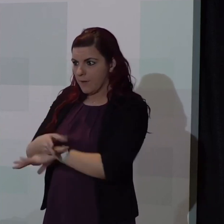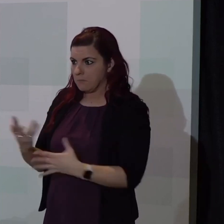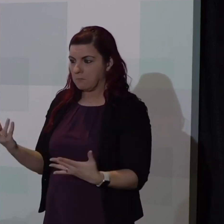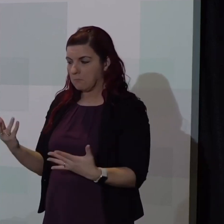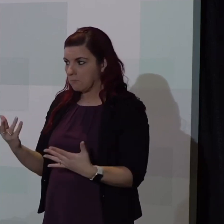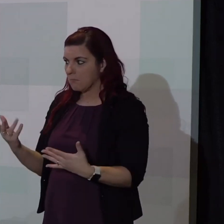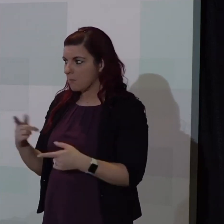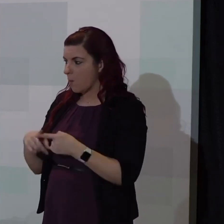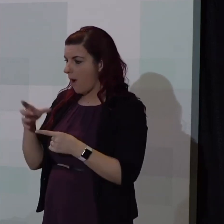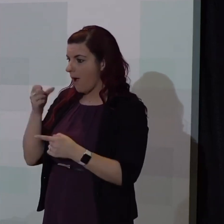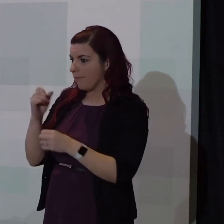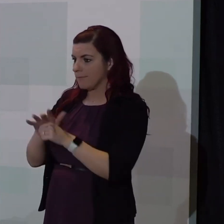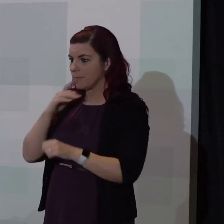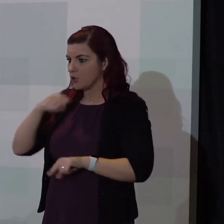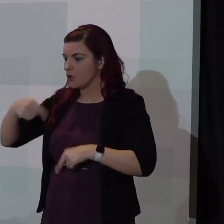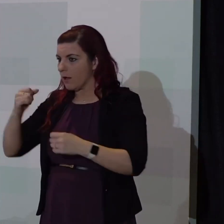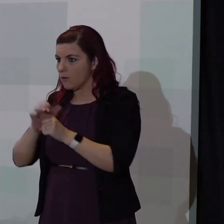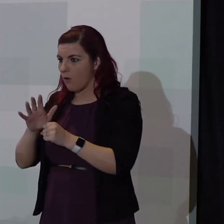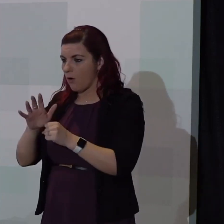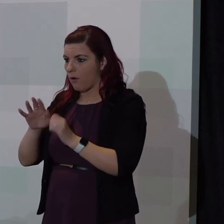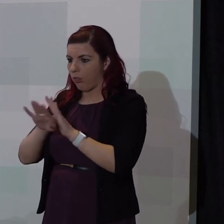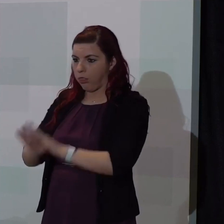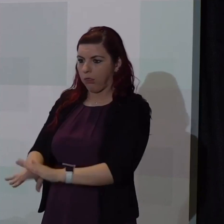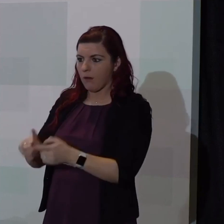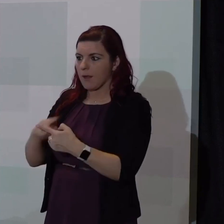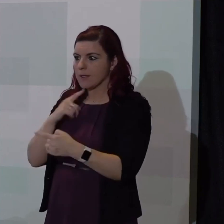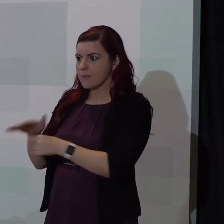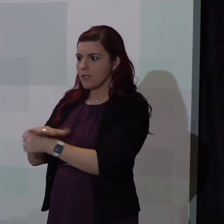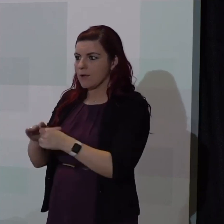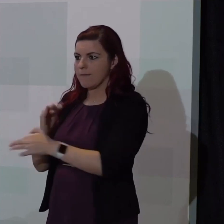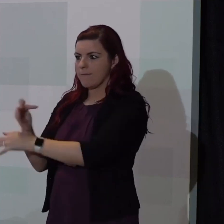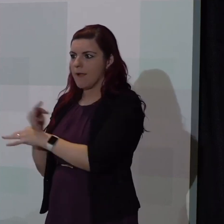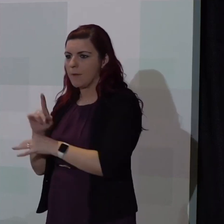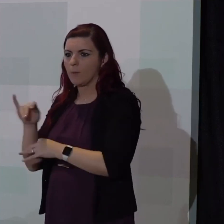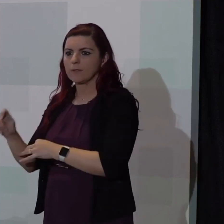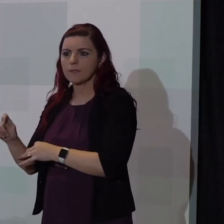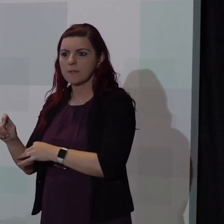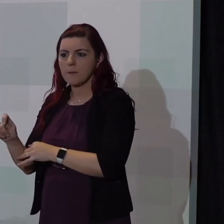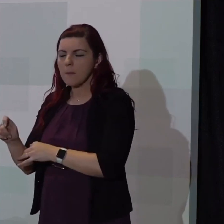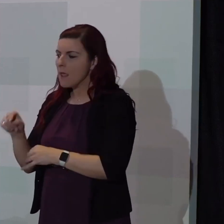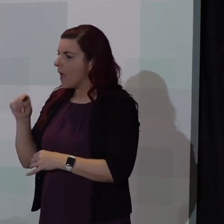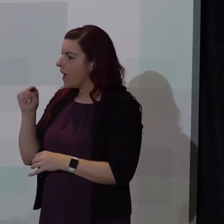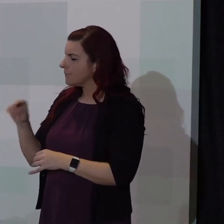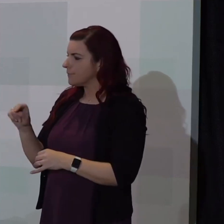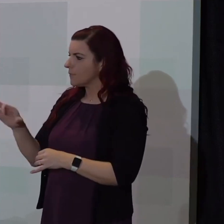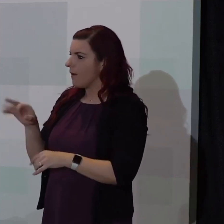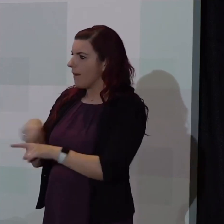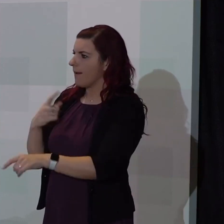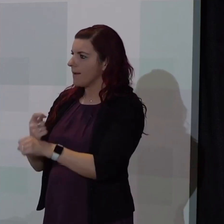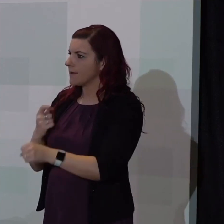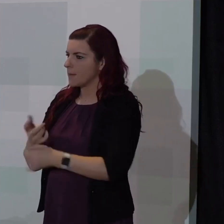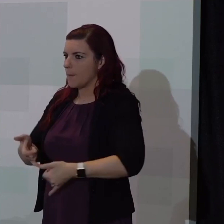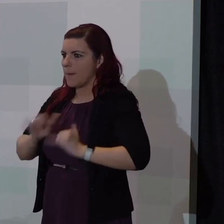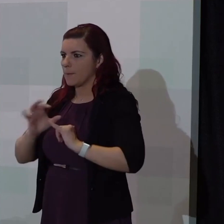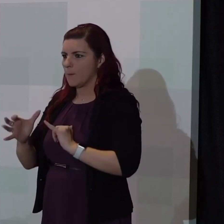this somehow challenging or undermining this position of the family unit? And it took quite some time to